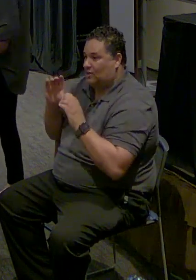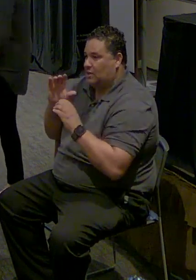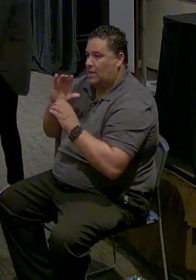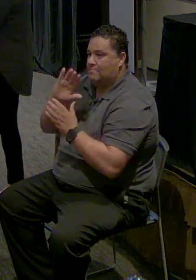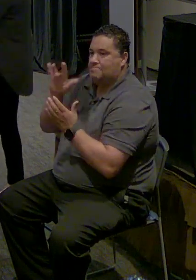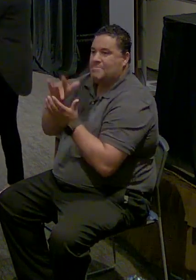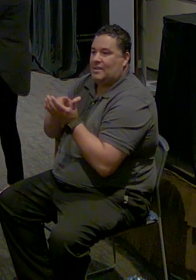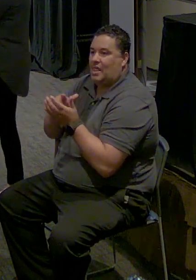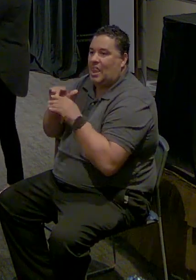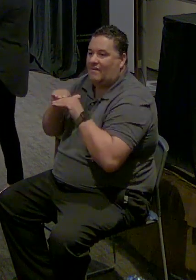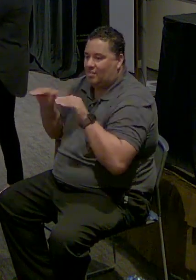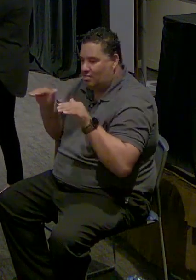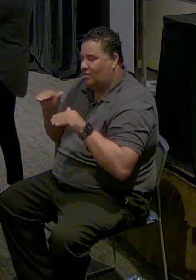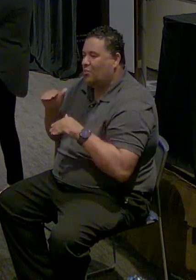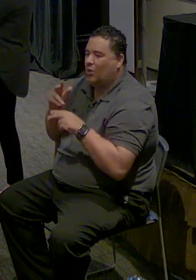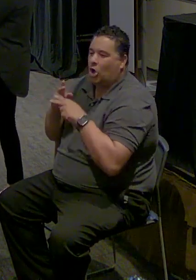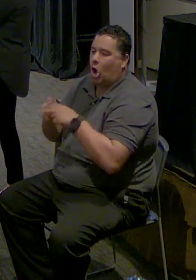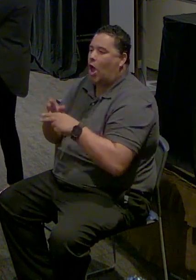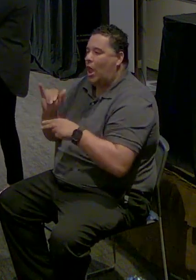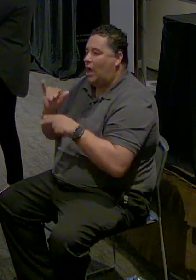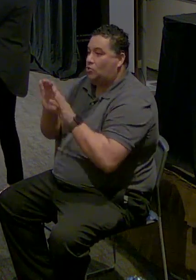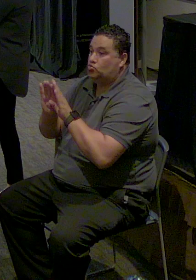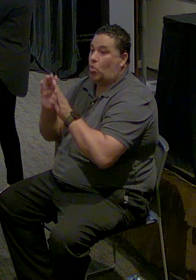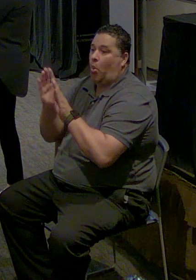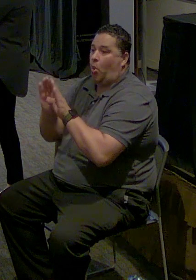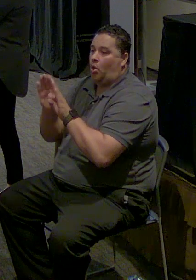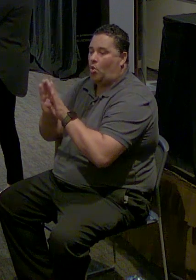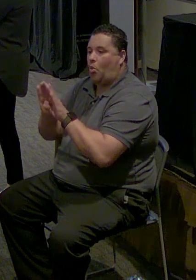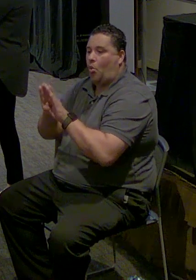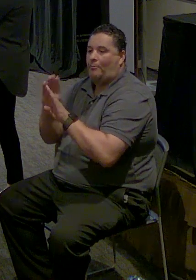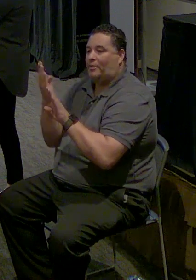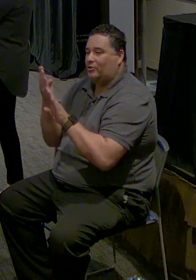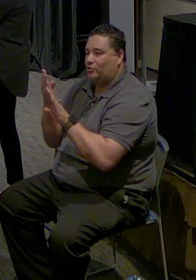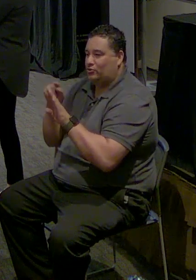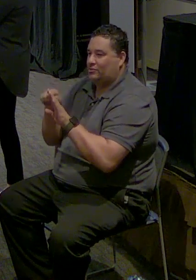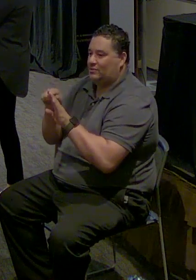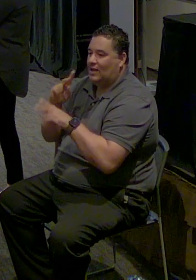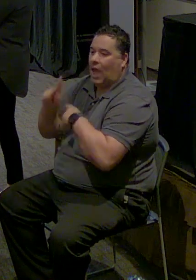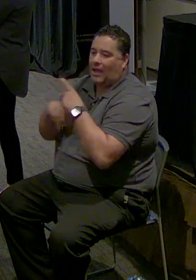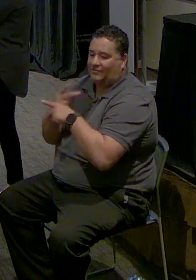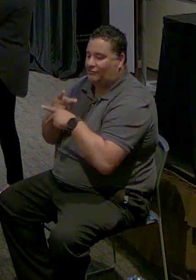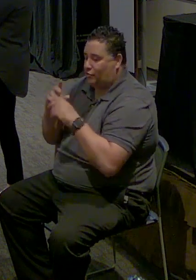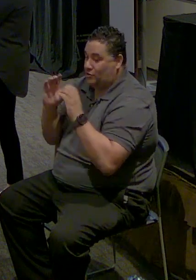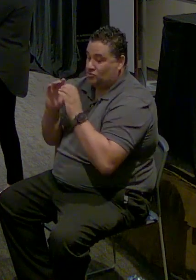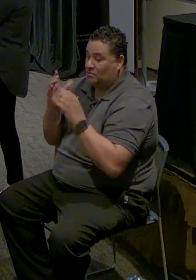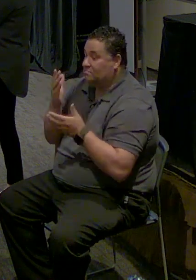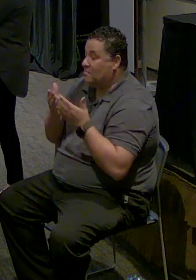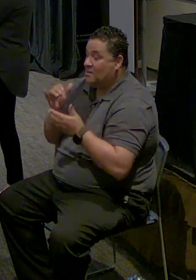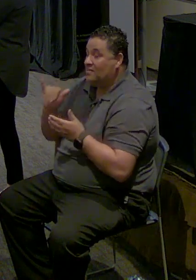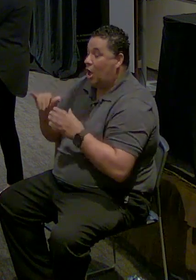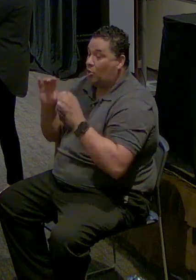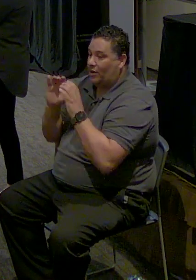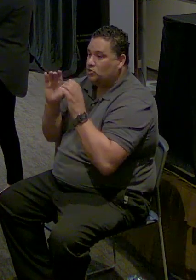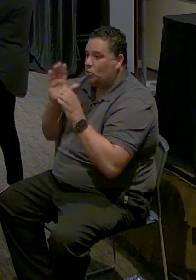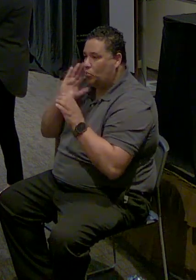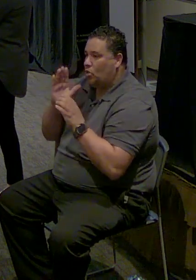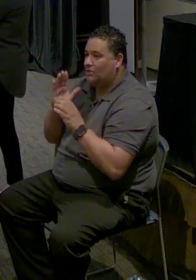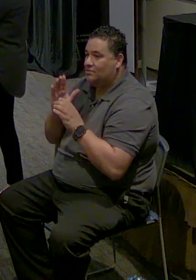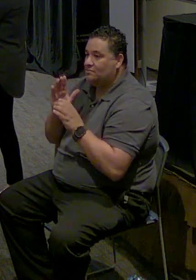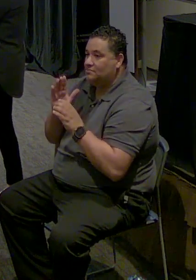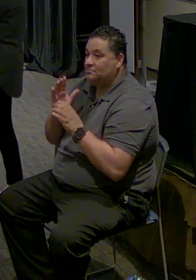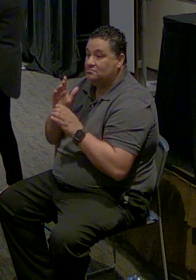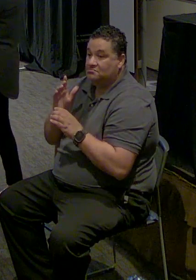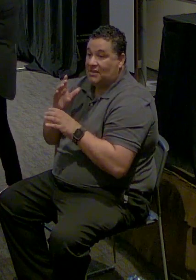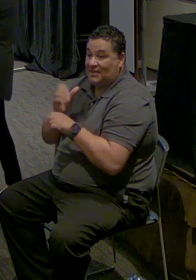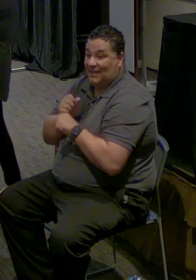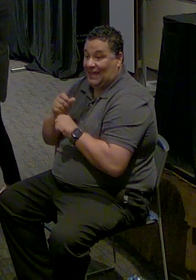level, and it's what we call like a door opener type credential. So it may be a credential that would get a student an interview